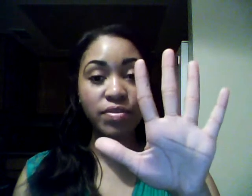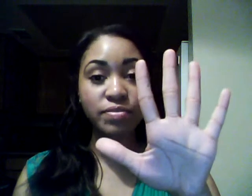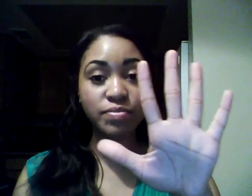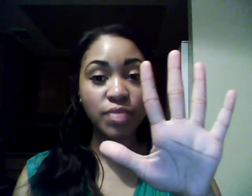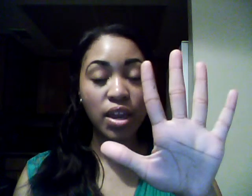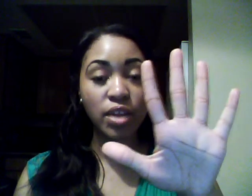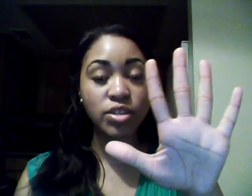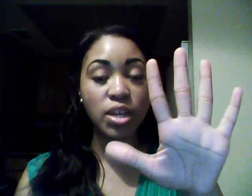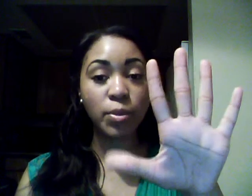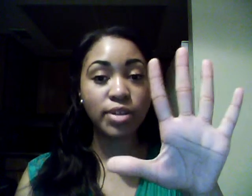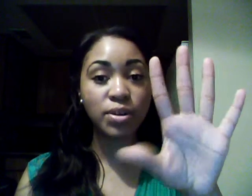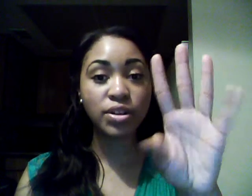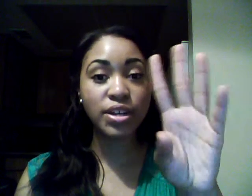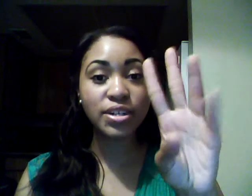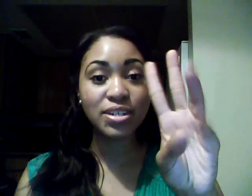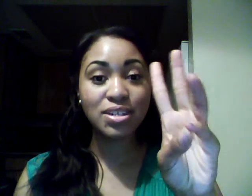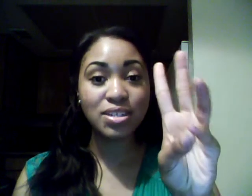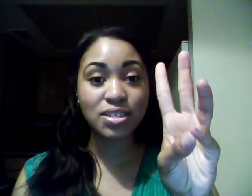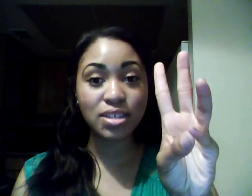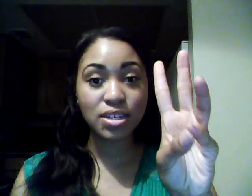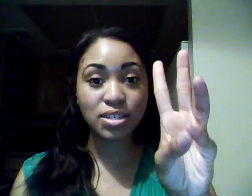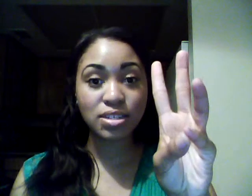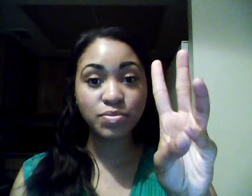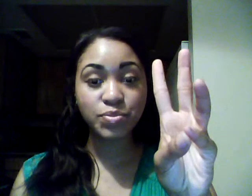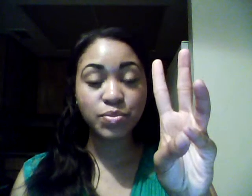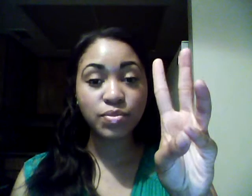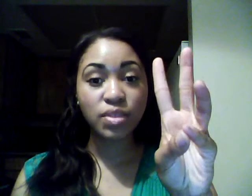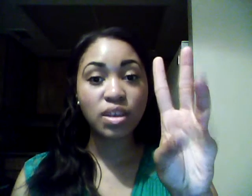5, and here's the number we talked about earlier, 6,